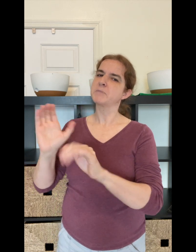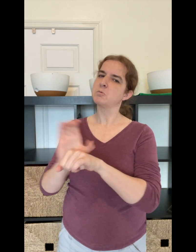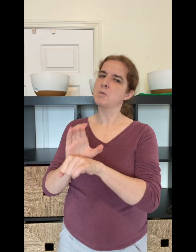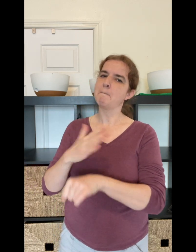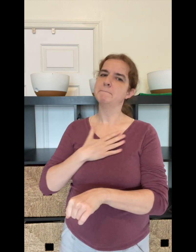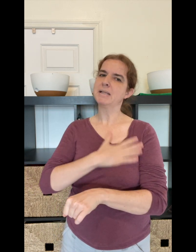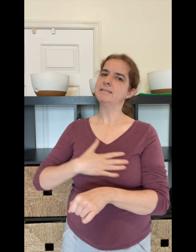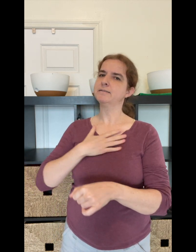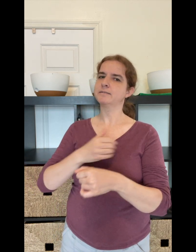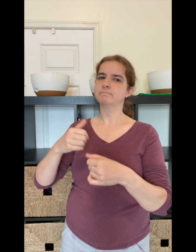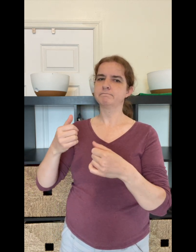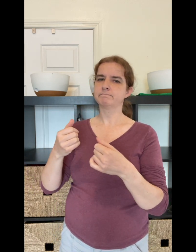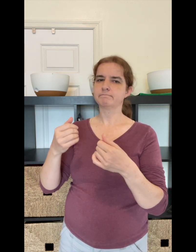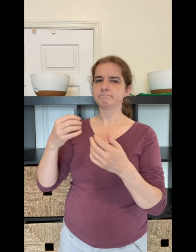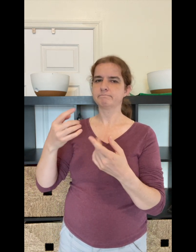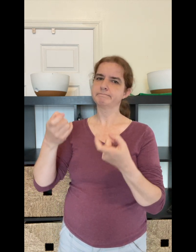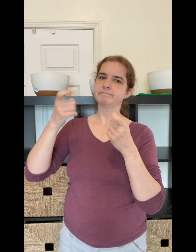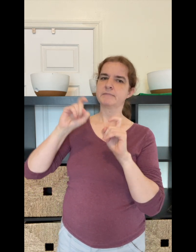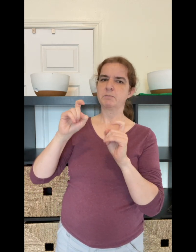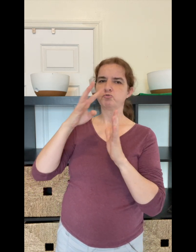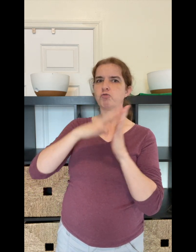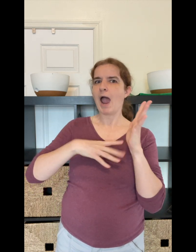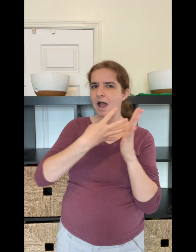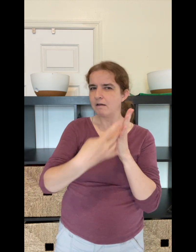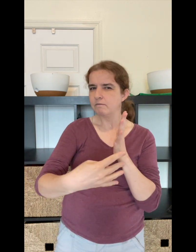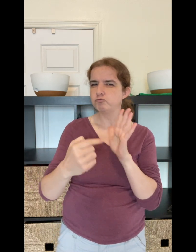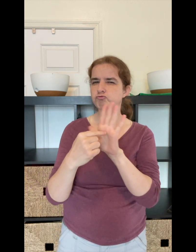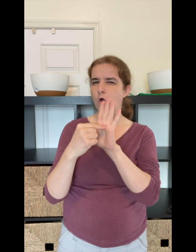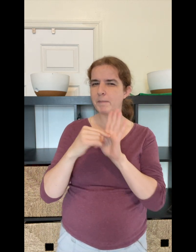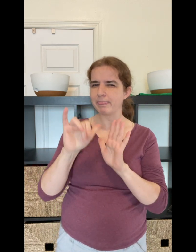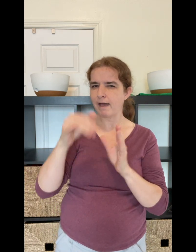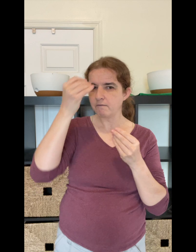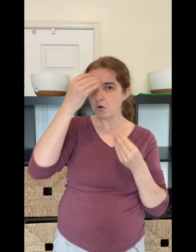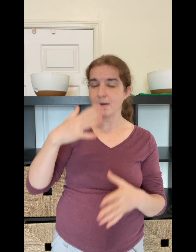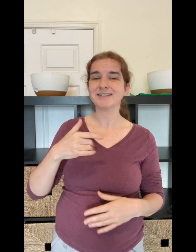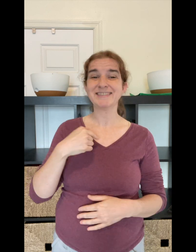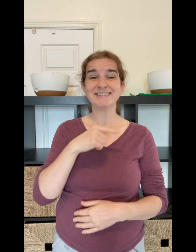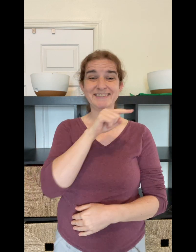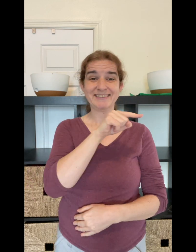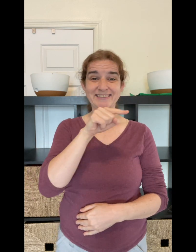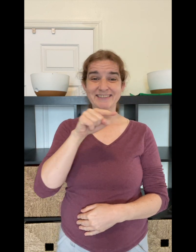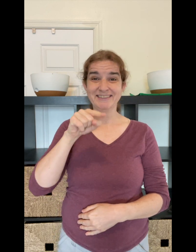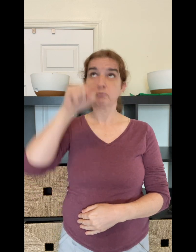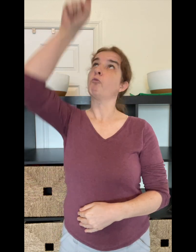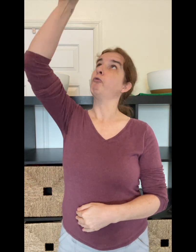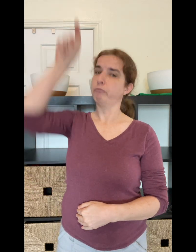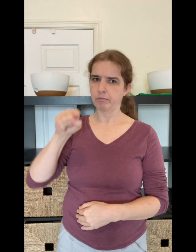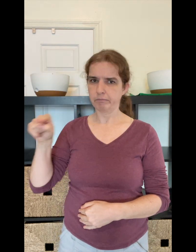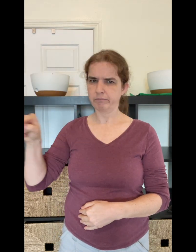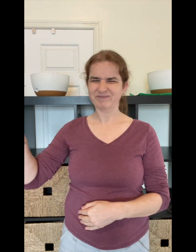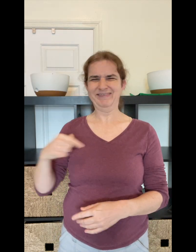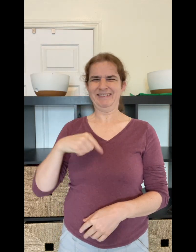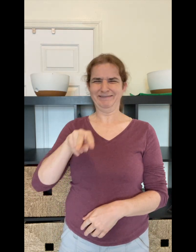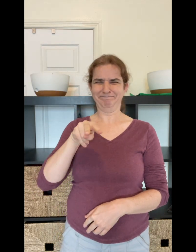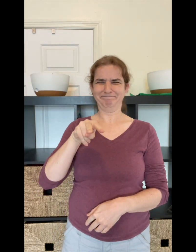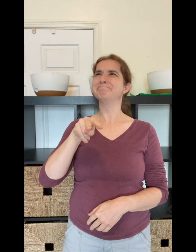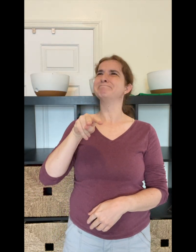now I ask my computer, please, give me a graph and show me that information. And I see this graph with this